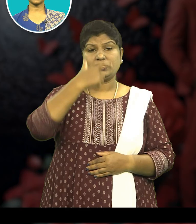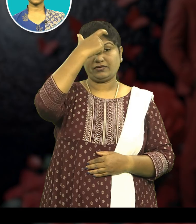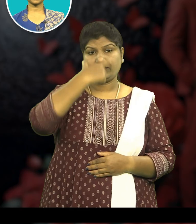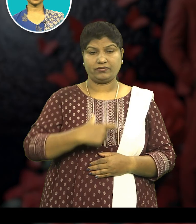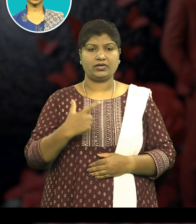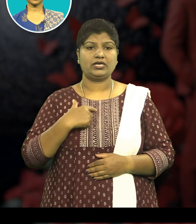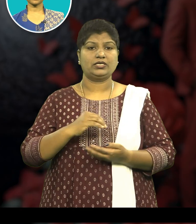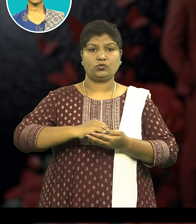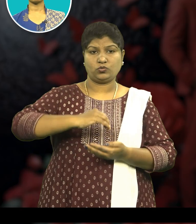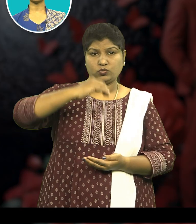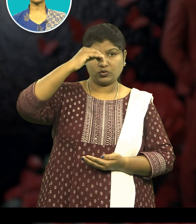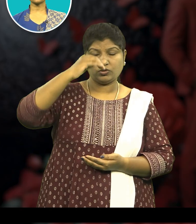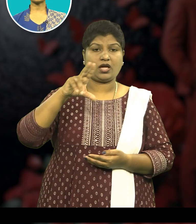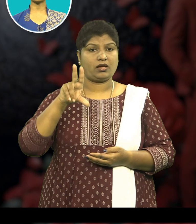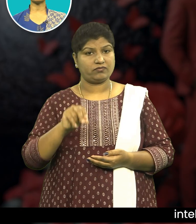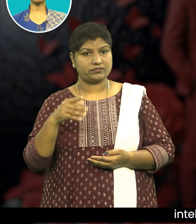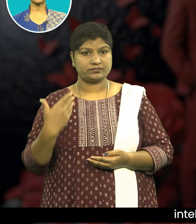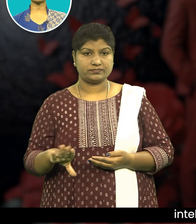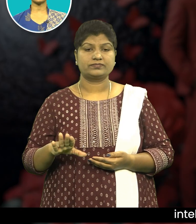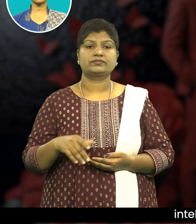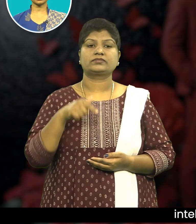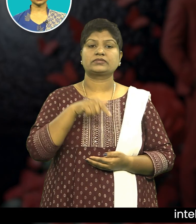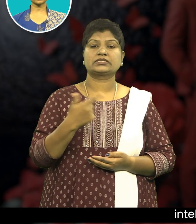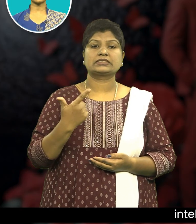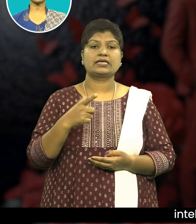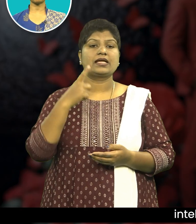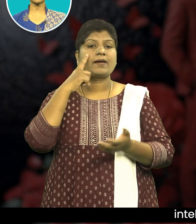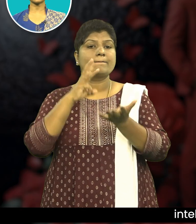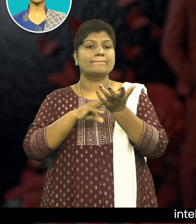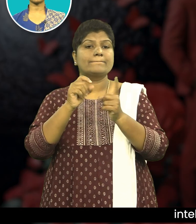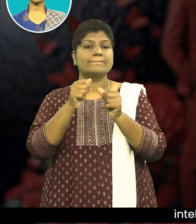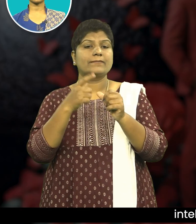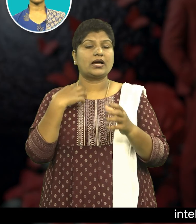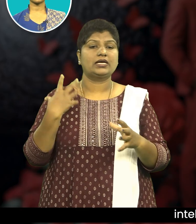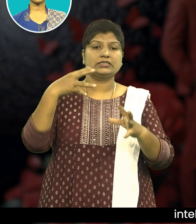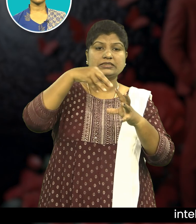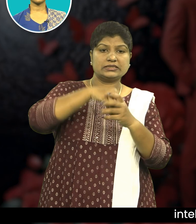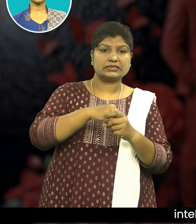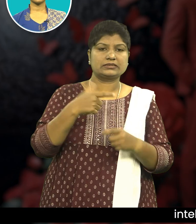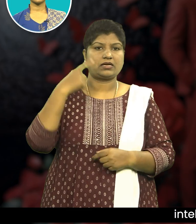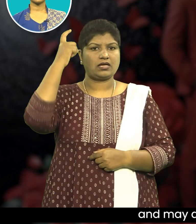growth but also impair intellectual development